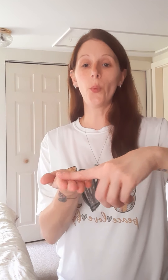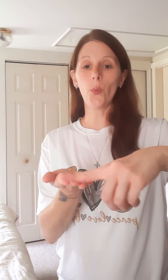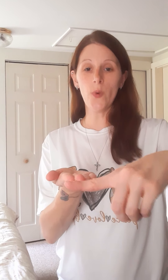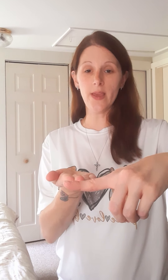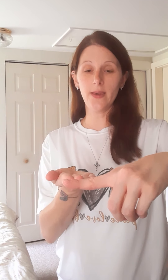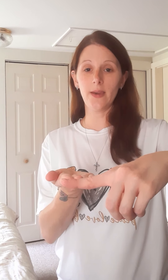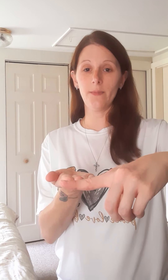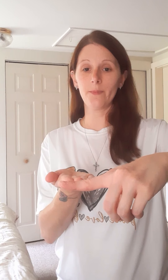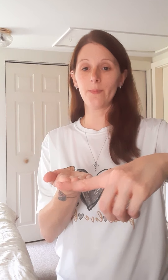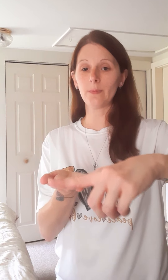Week.